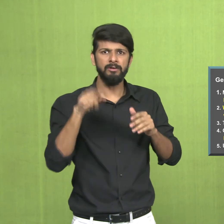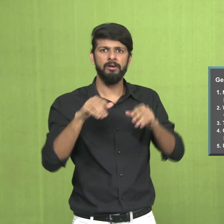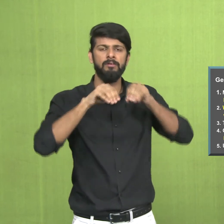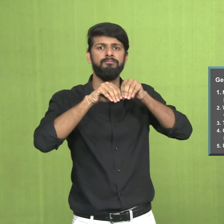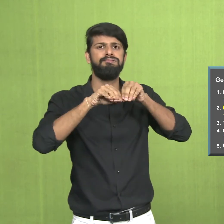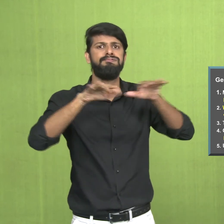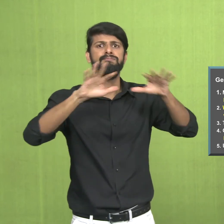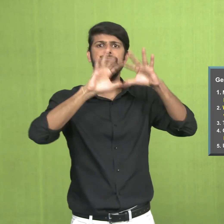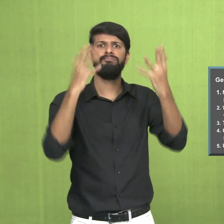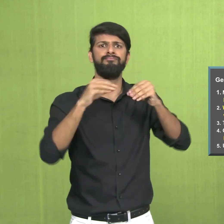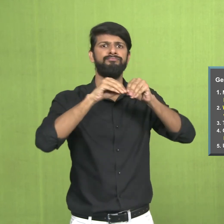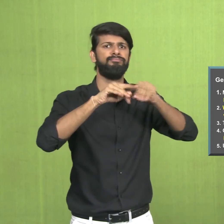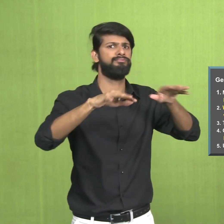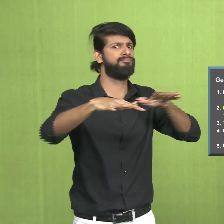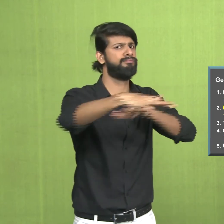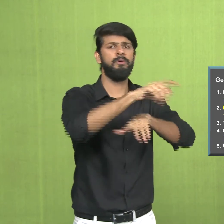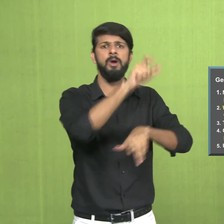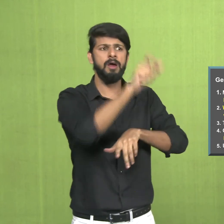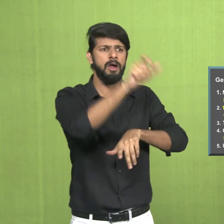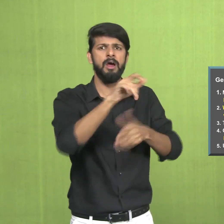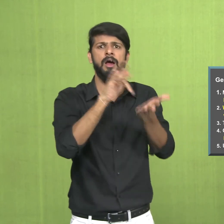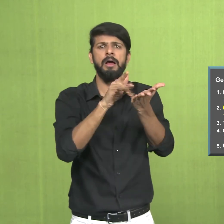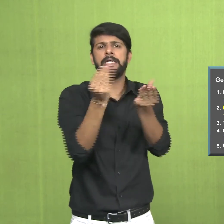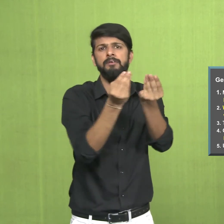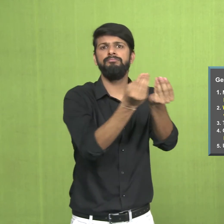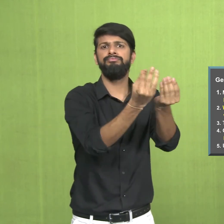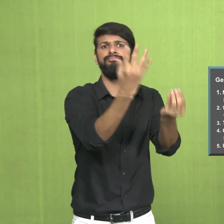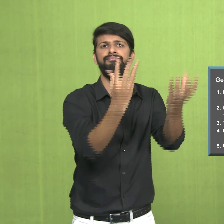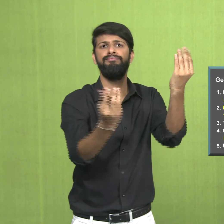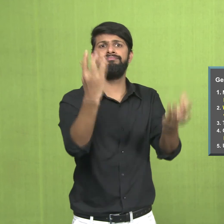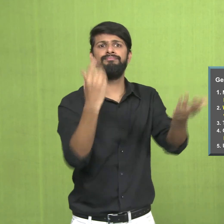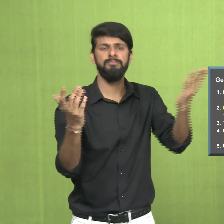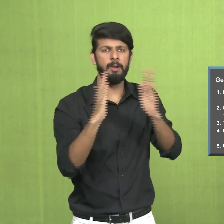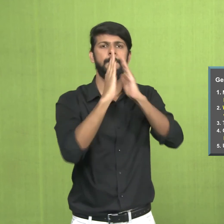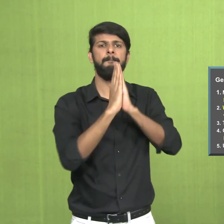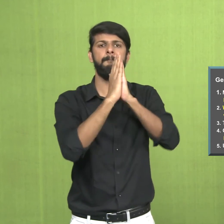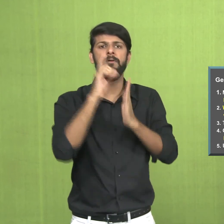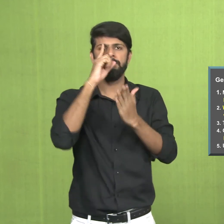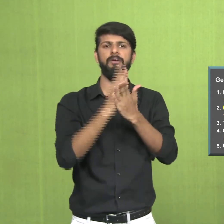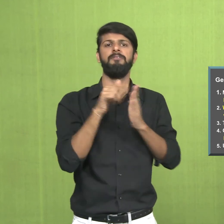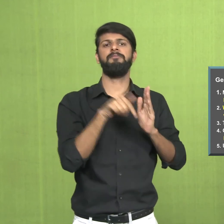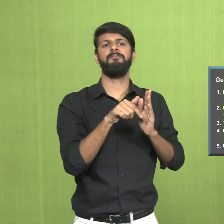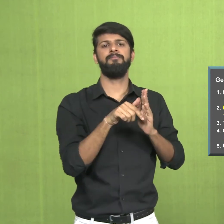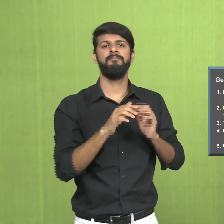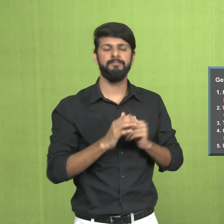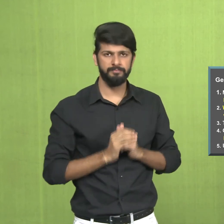The worship of Mother Goddess or the Earth Goddess was widespread during that